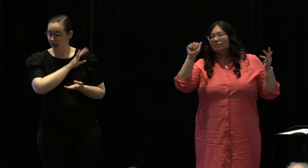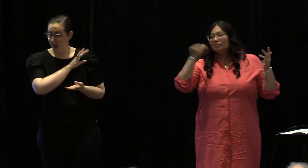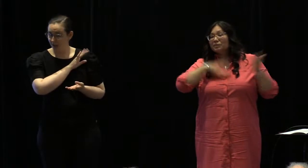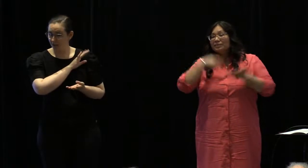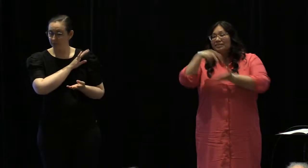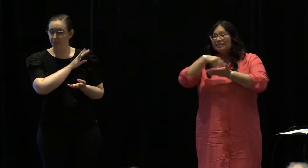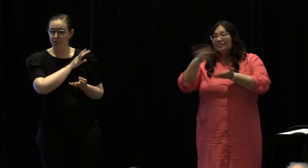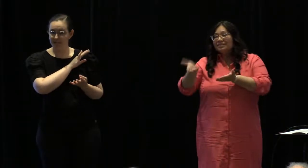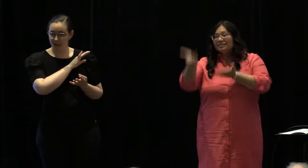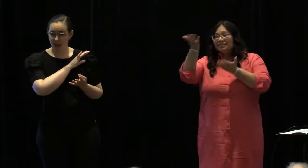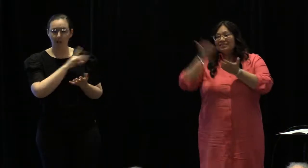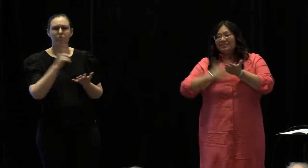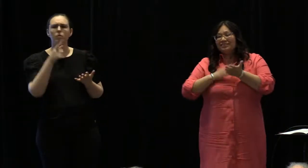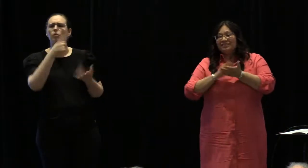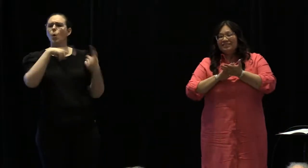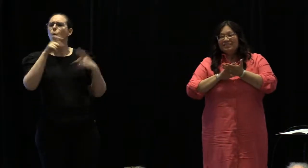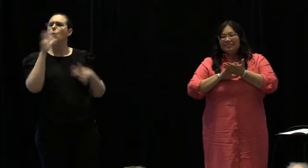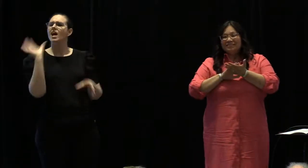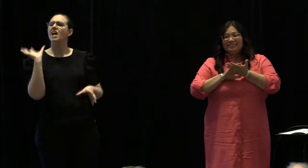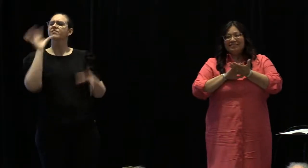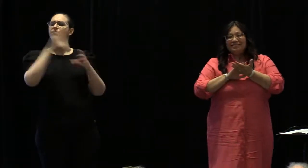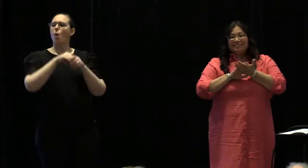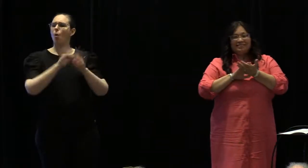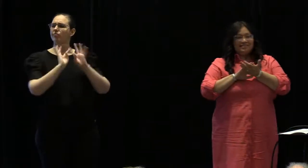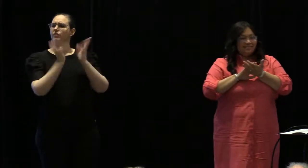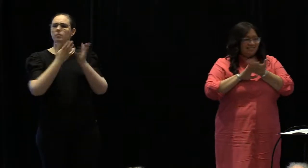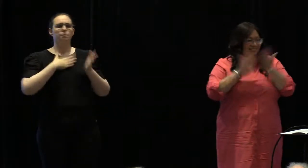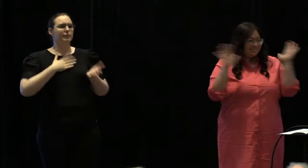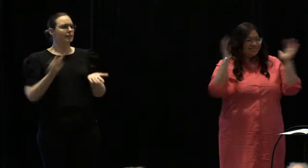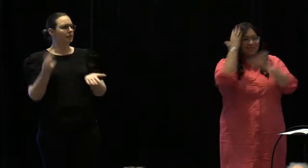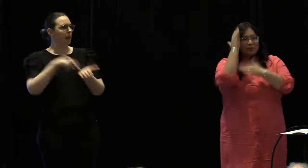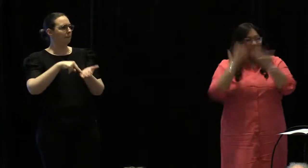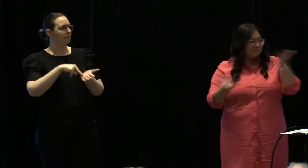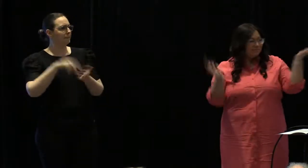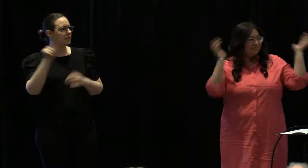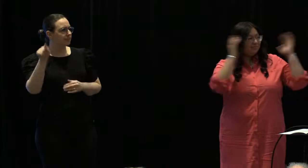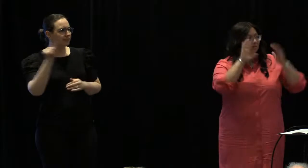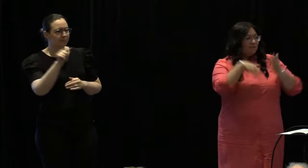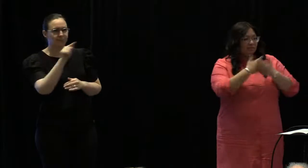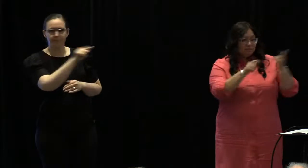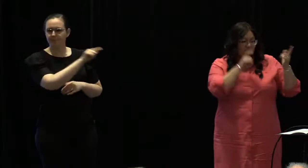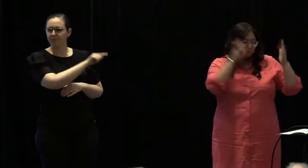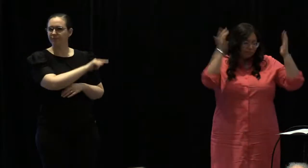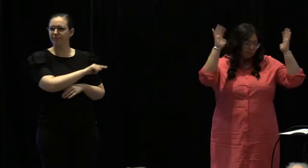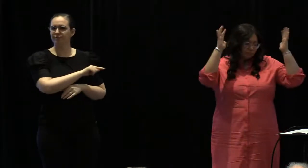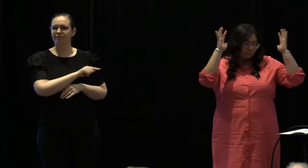Brianne Braun. I want you all to stand. Your